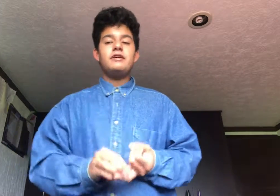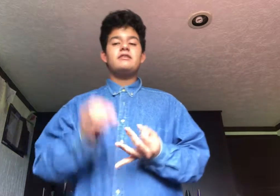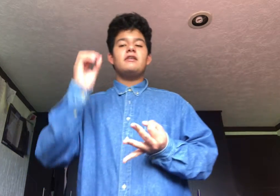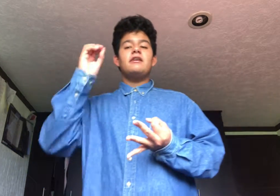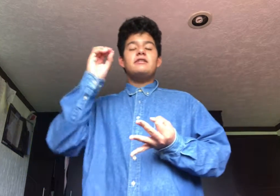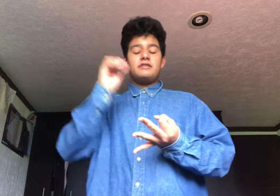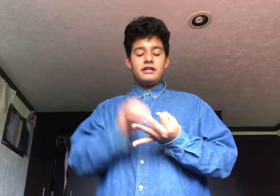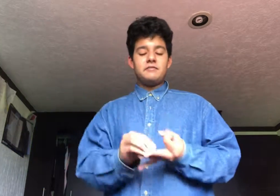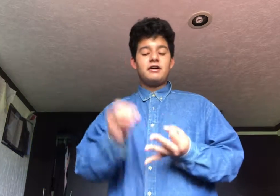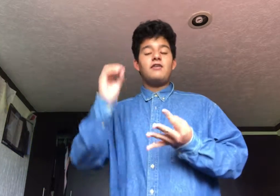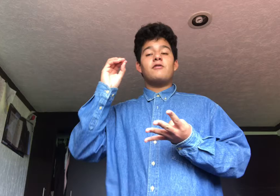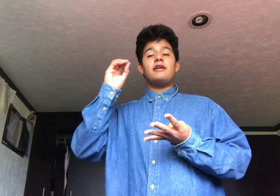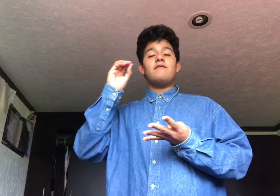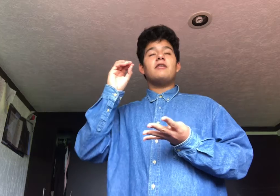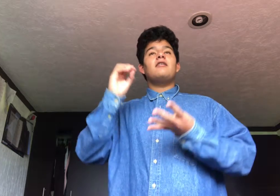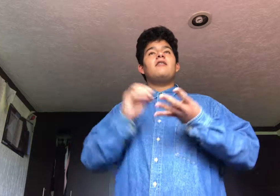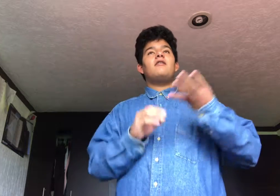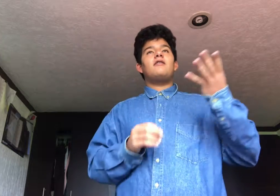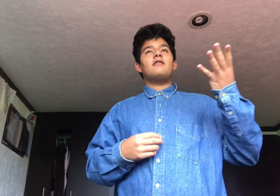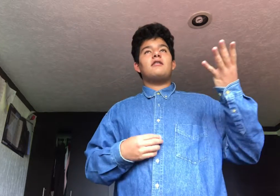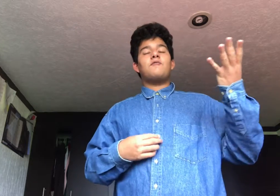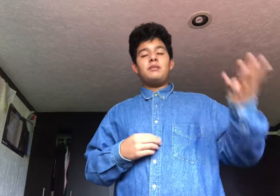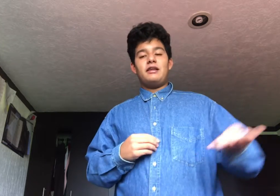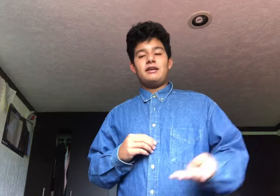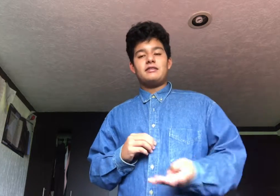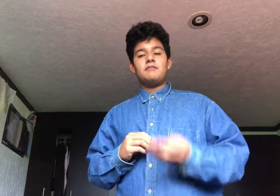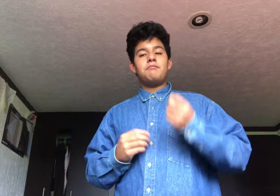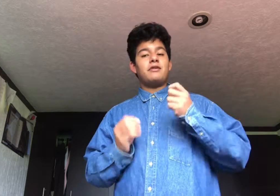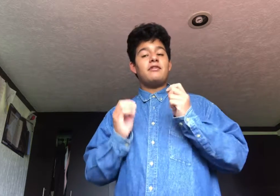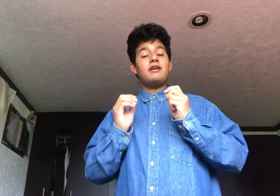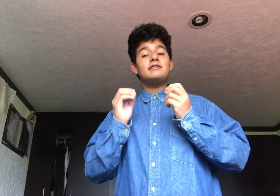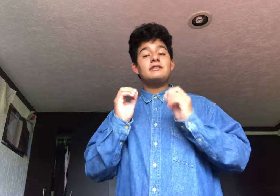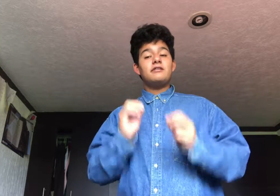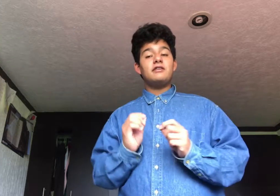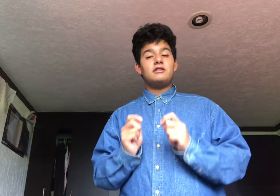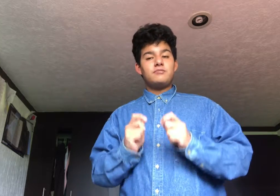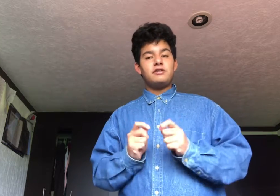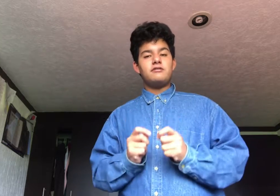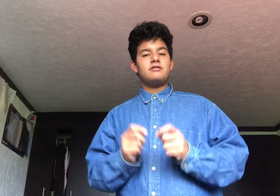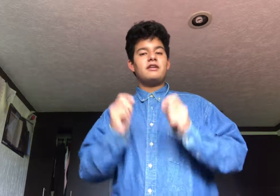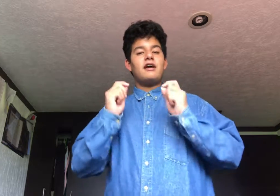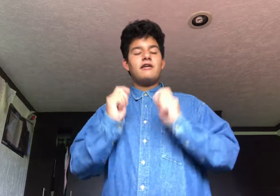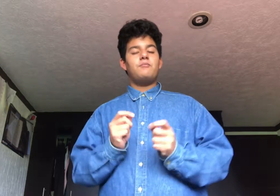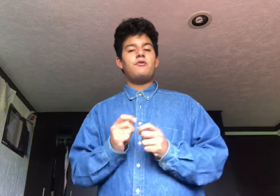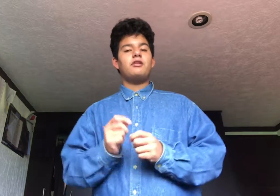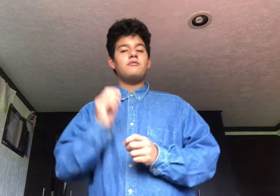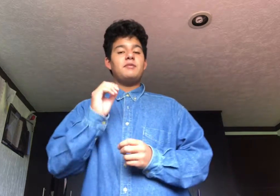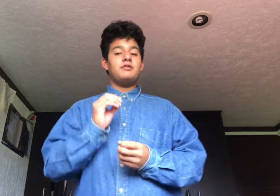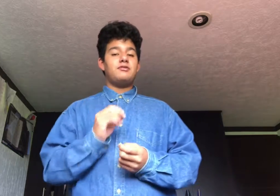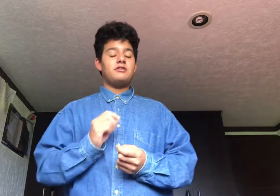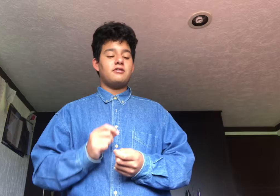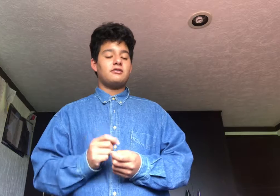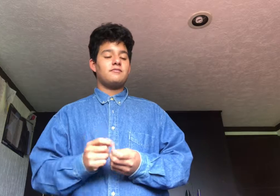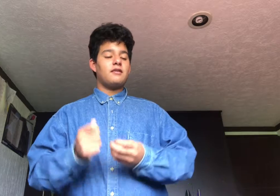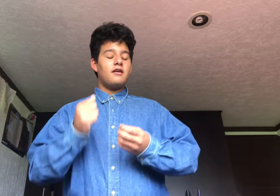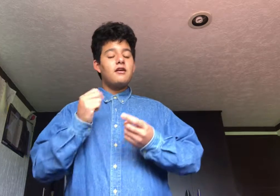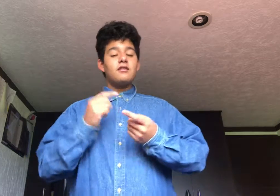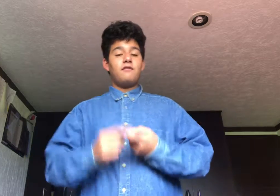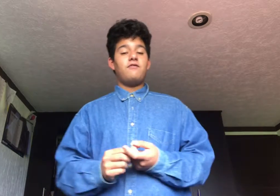movies, cinema, or even on plays. But there are certain subgenres that are important to people to discuss. The first